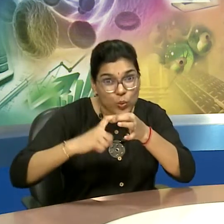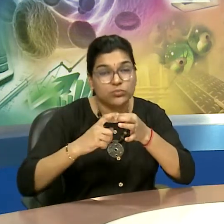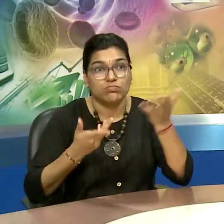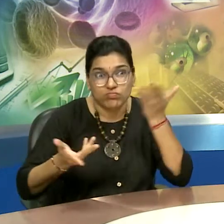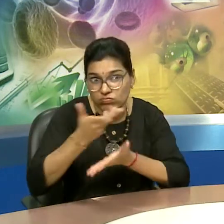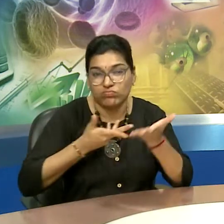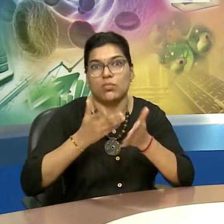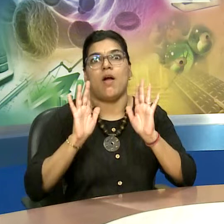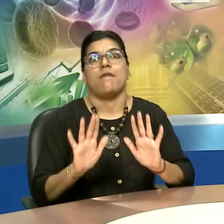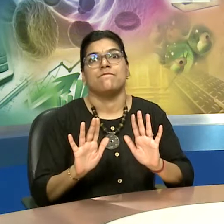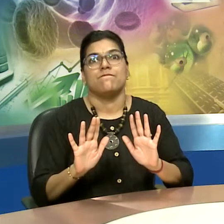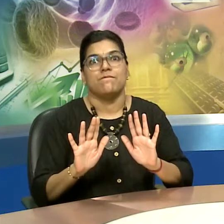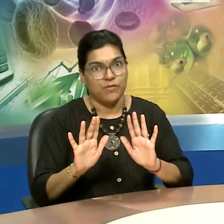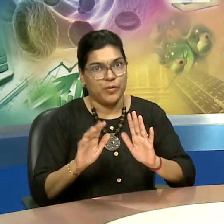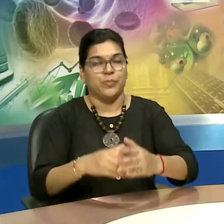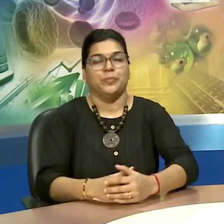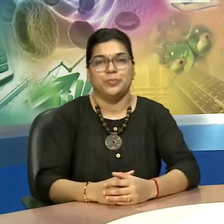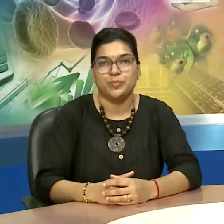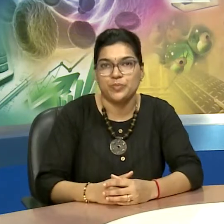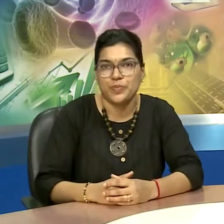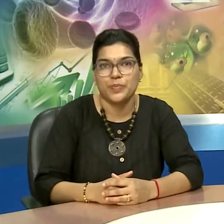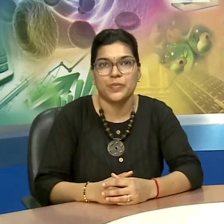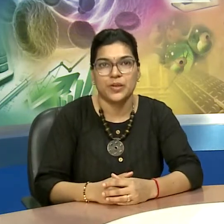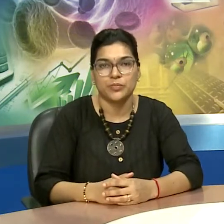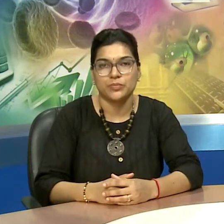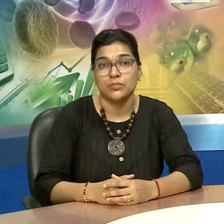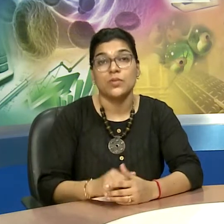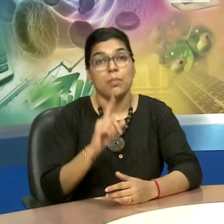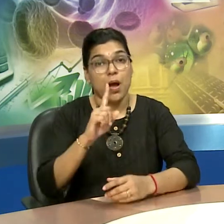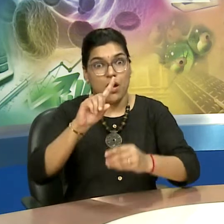present and voting therein.